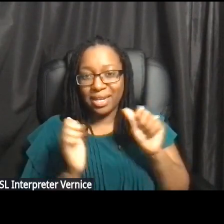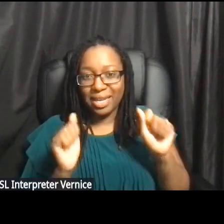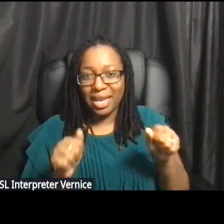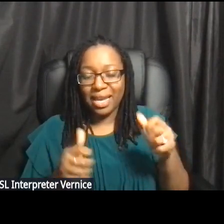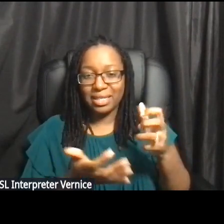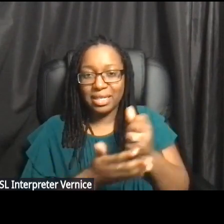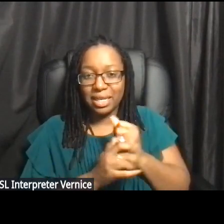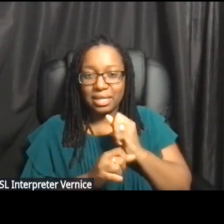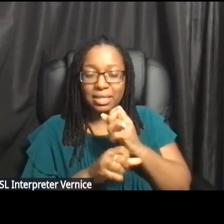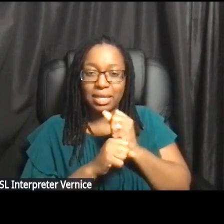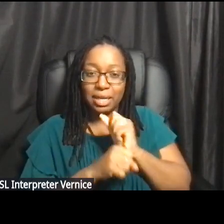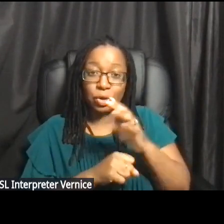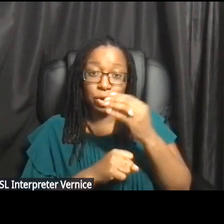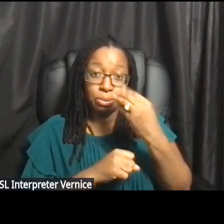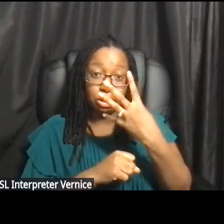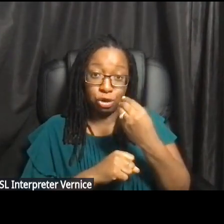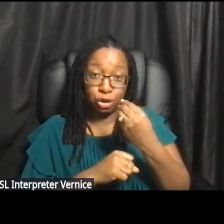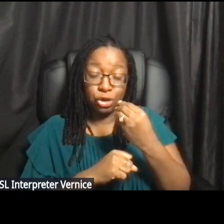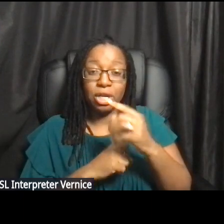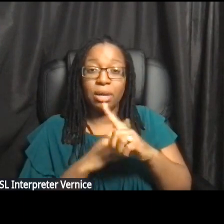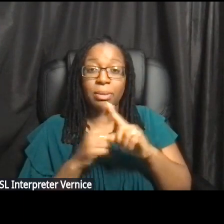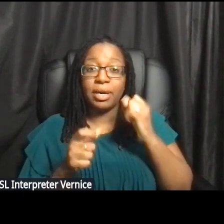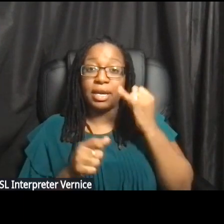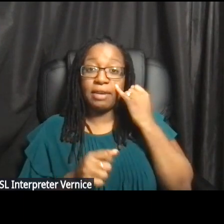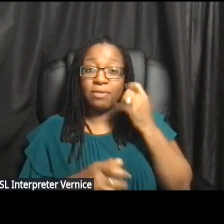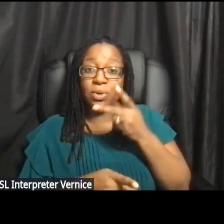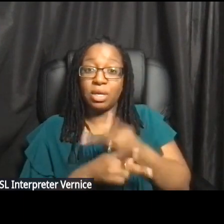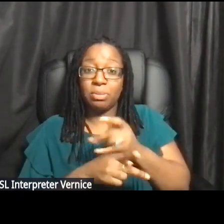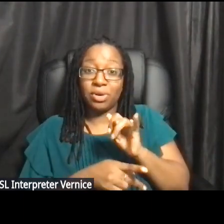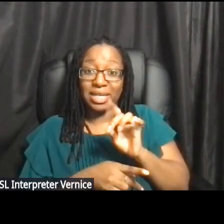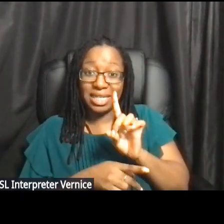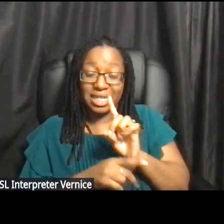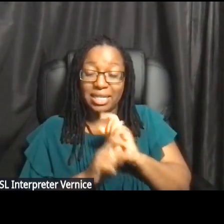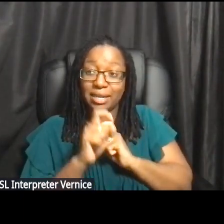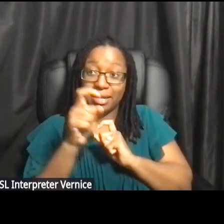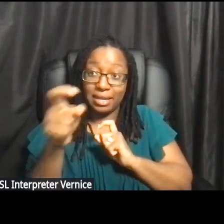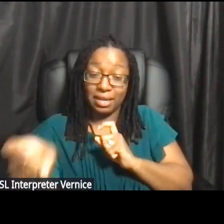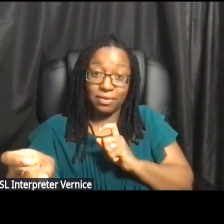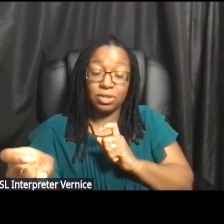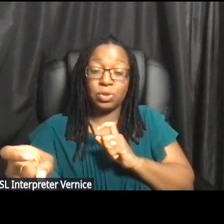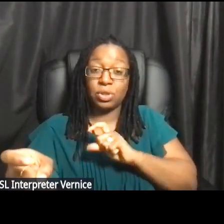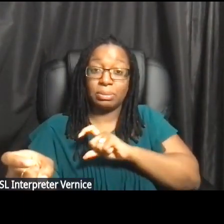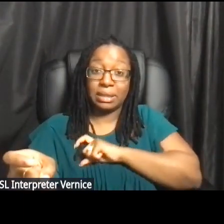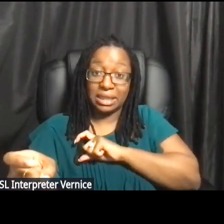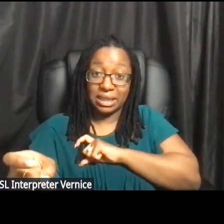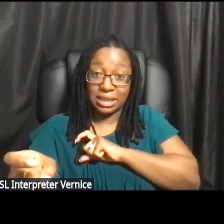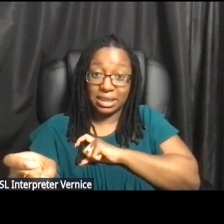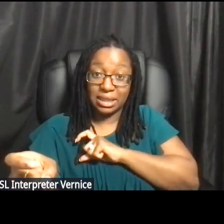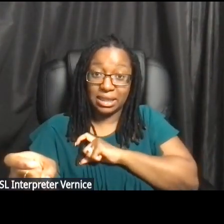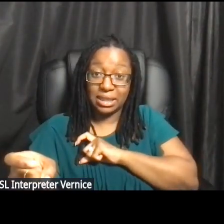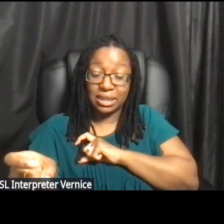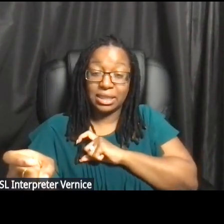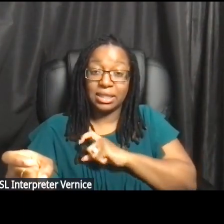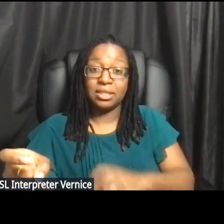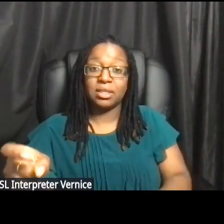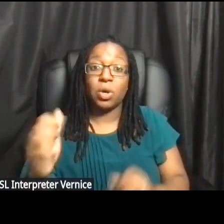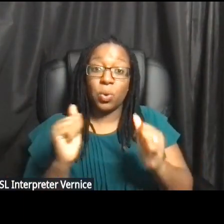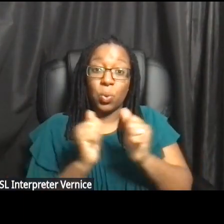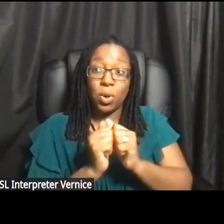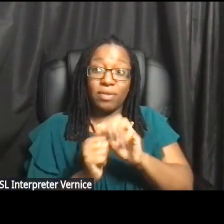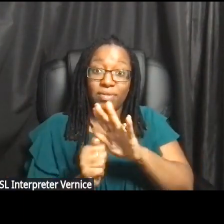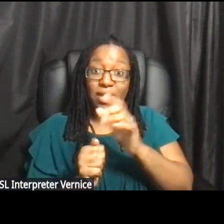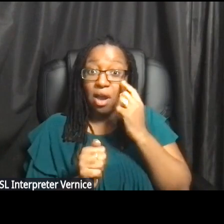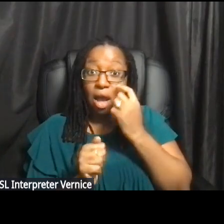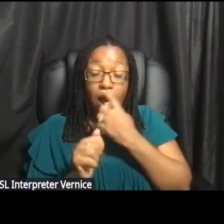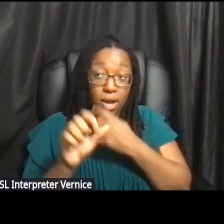point. But if you hold onto your ID and hand it directly to the security officer, or hold it for the security officer to look at with their eyes and